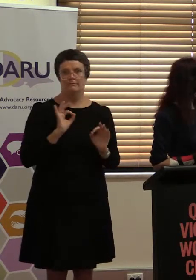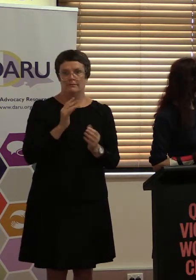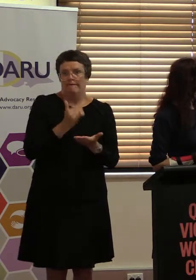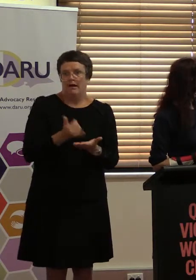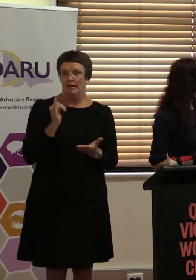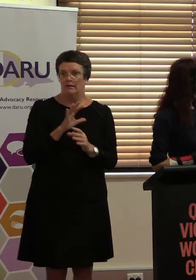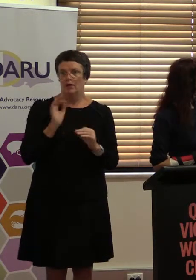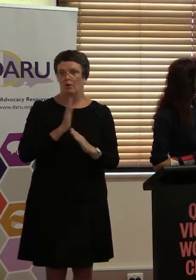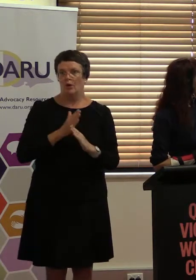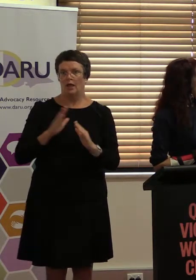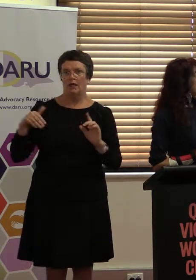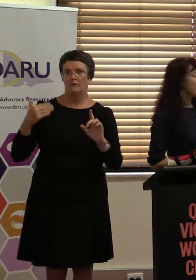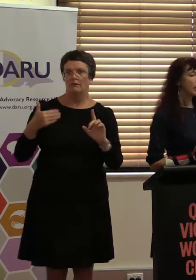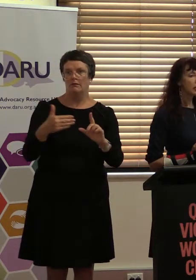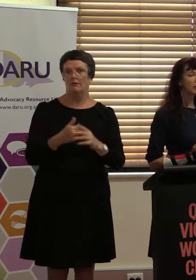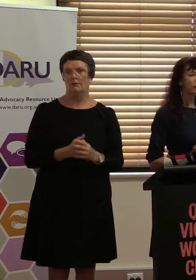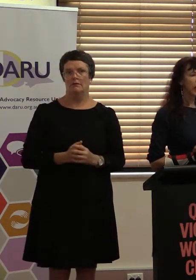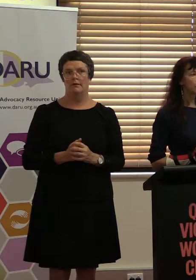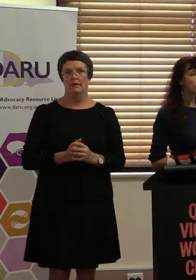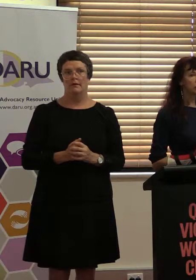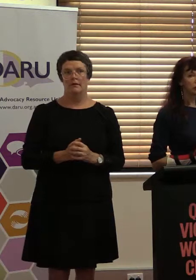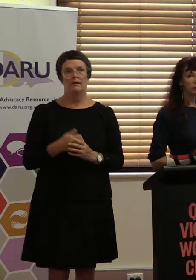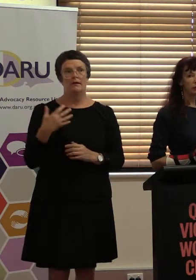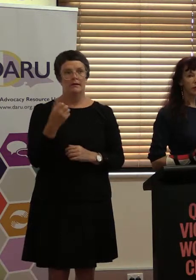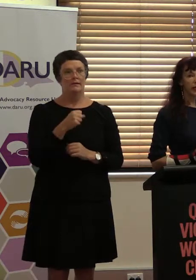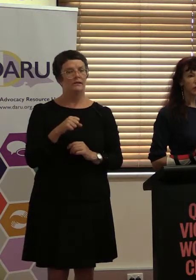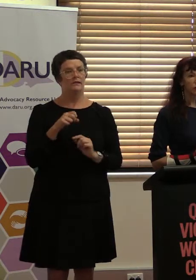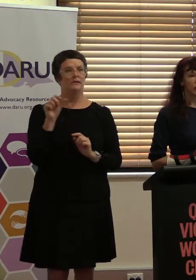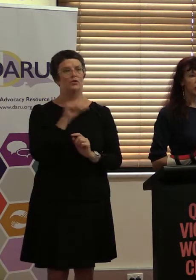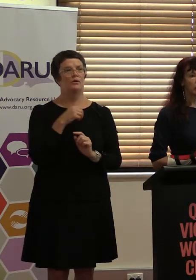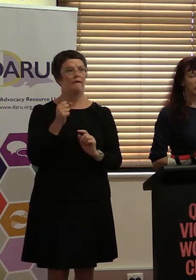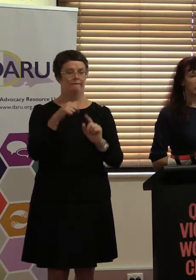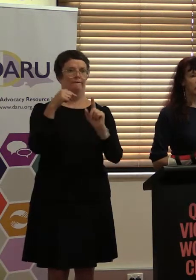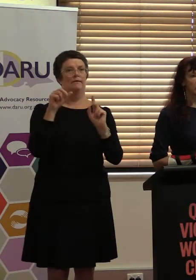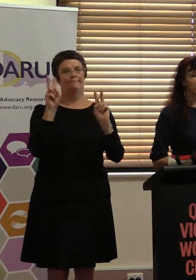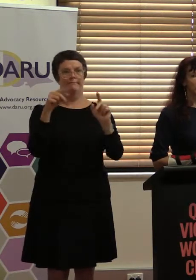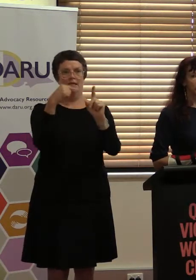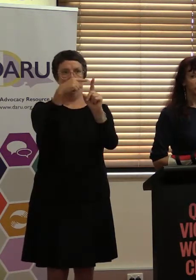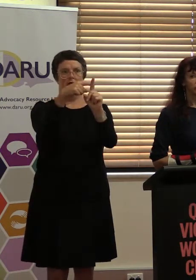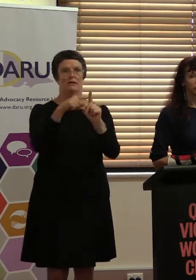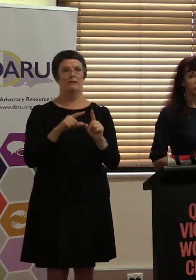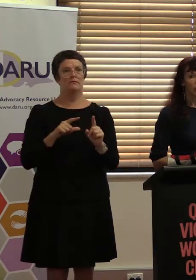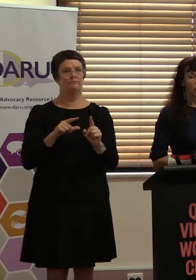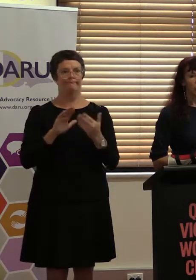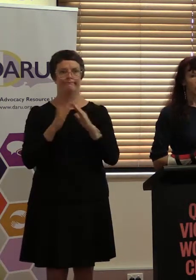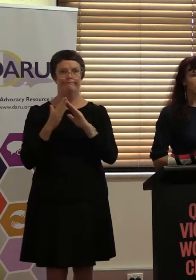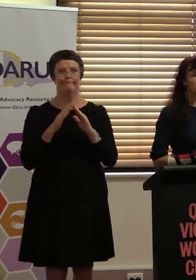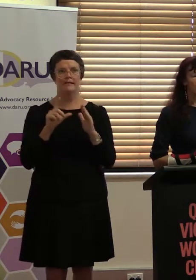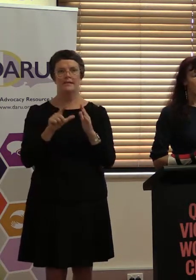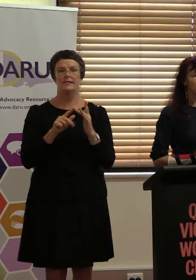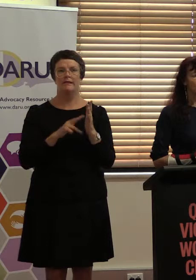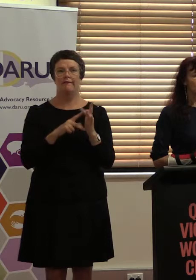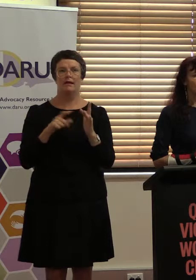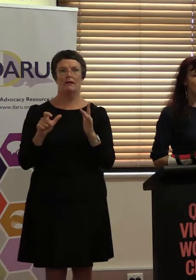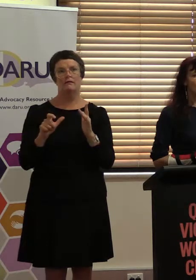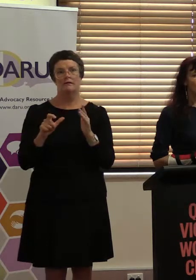longer. And targeted civic action might have to be done as well, because